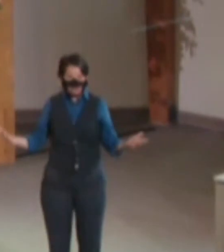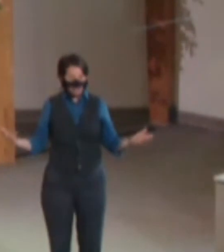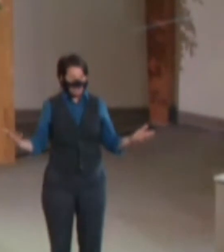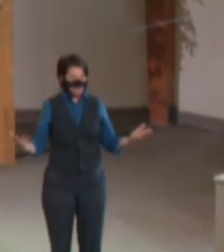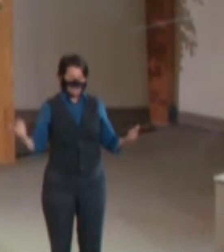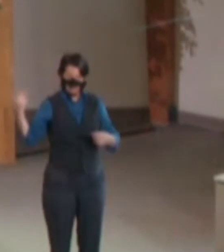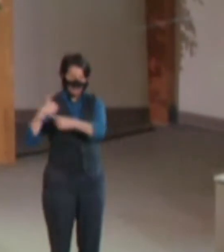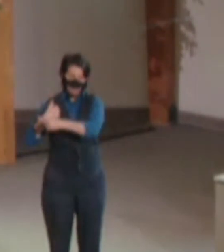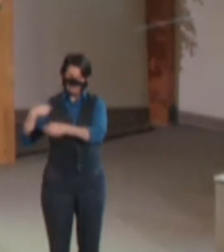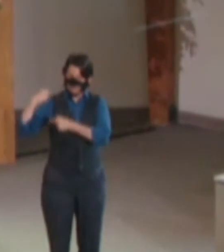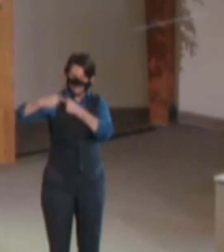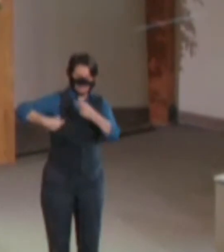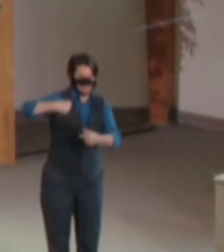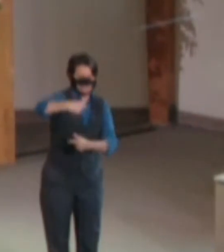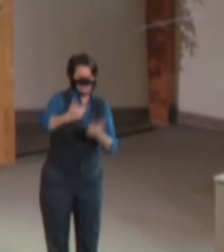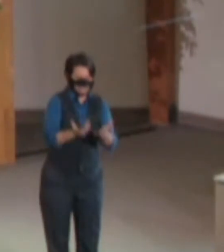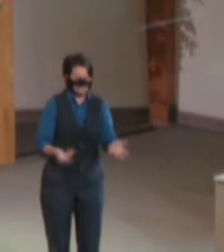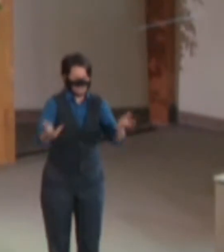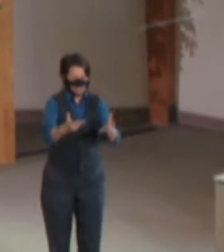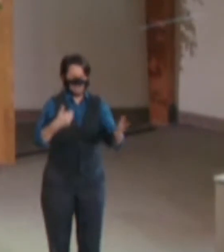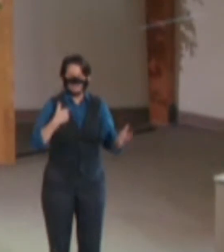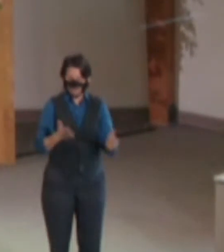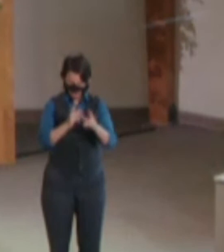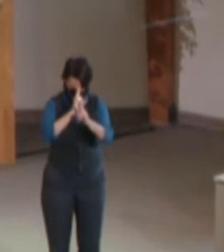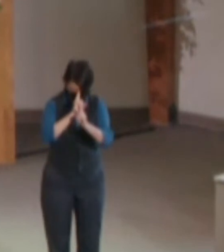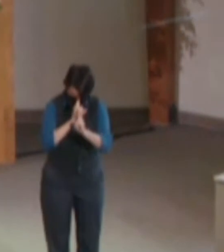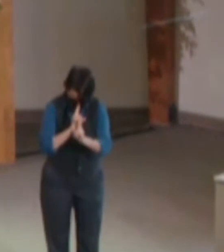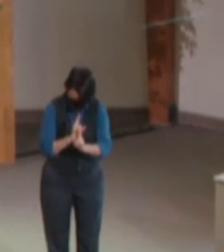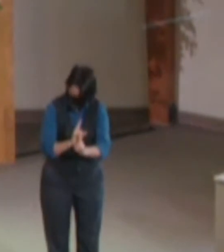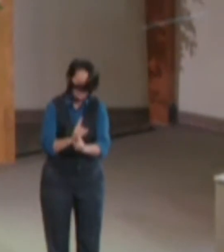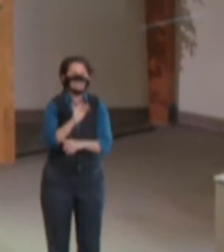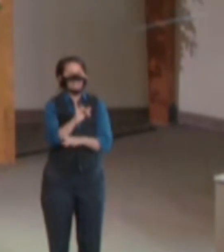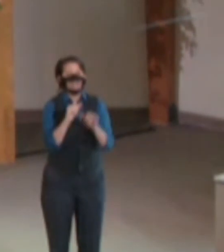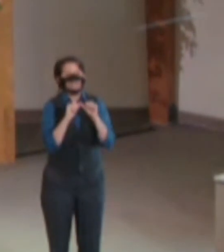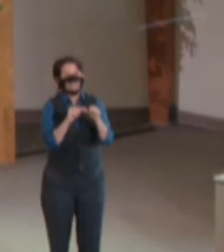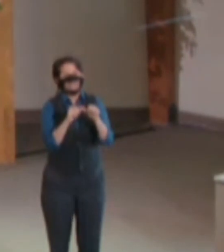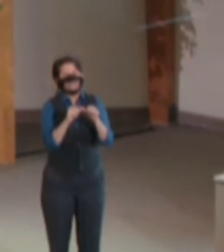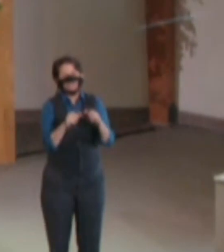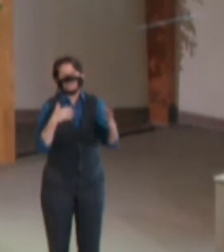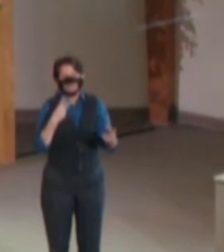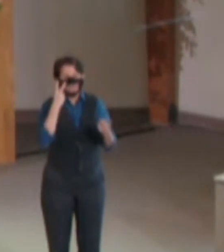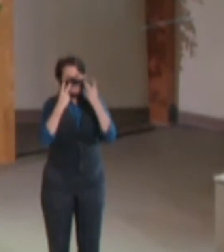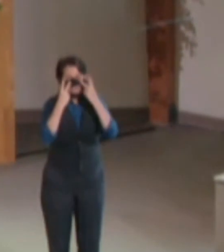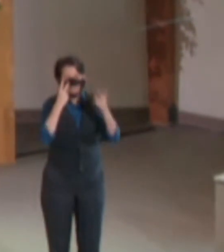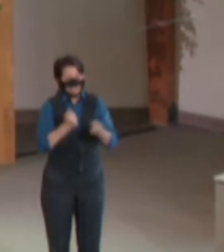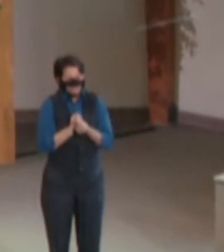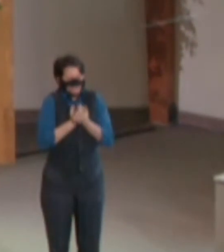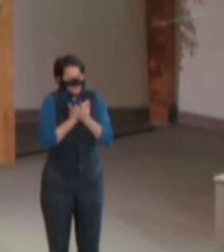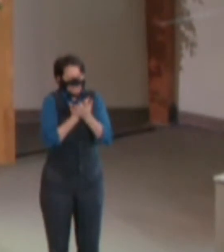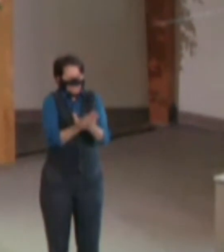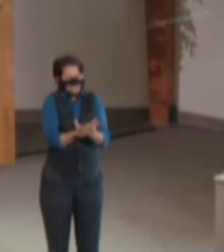my friends, a legacy. And so we just will honor that legacy, continue to see the expression of